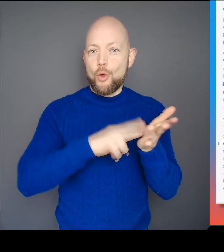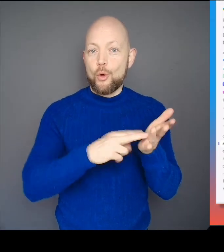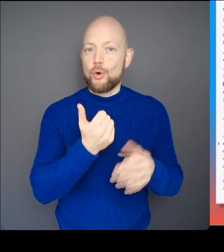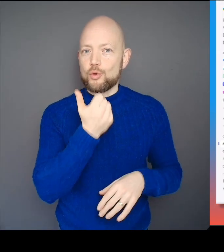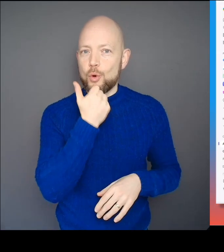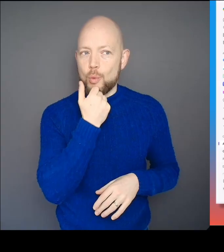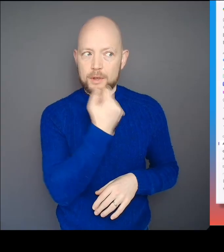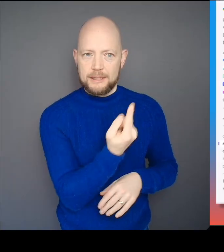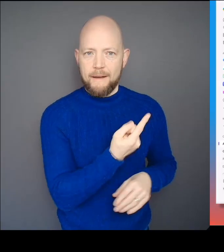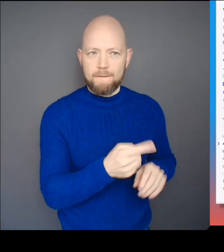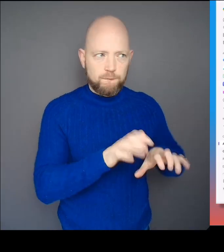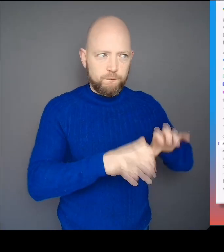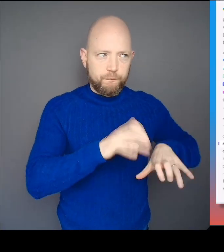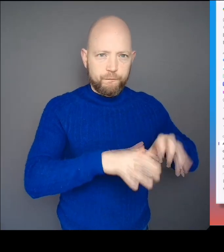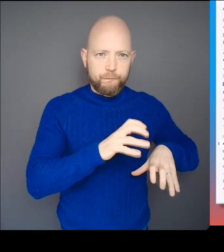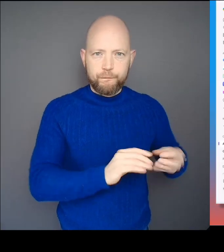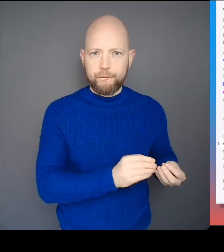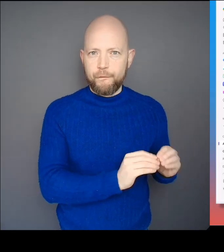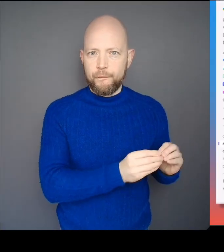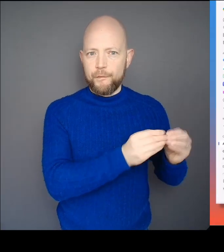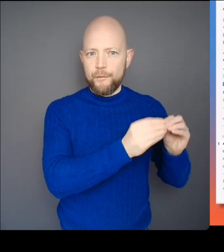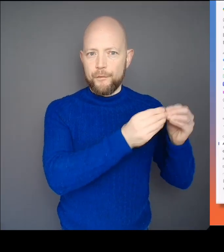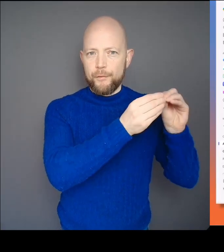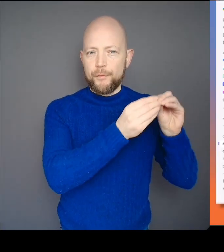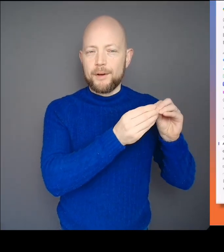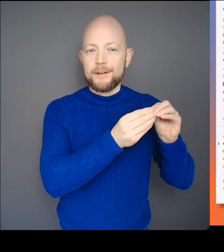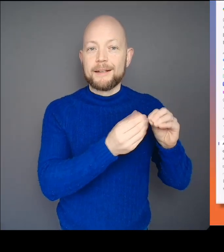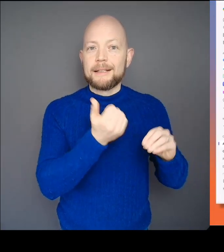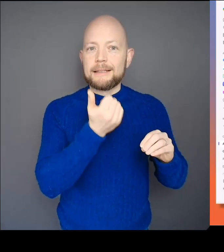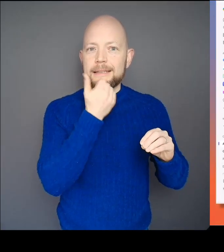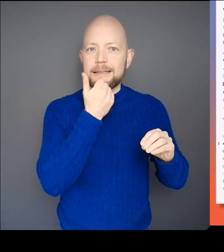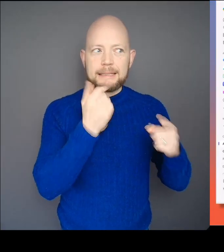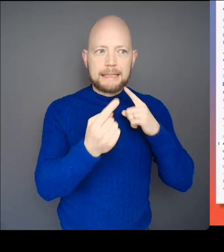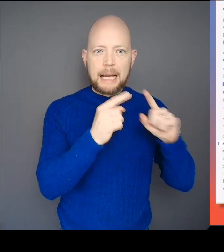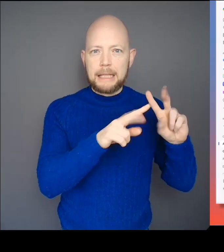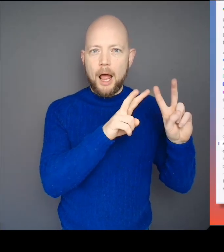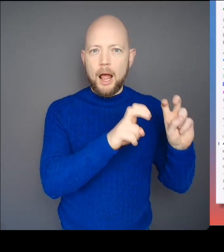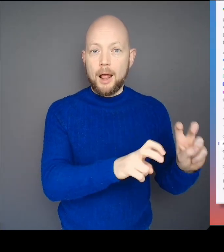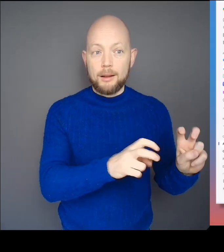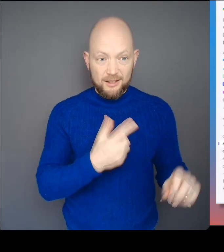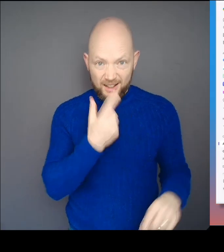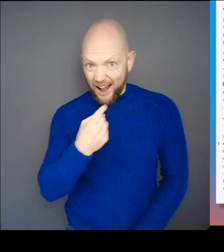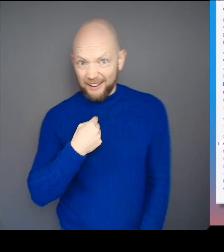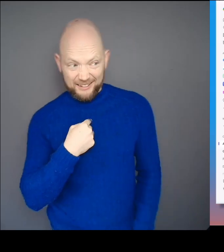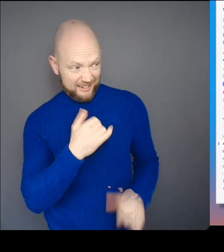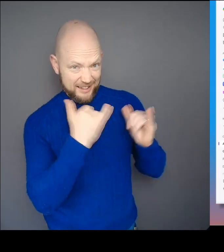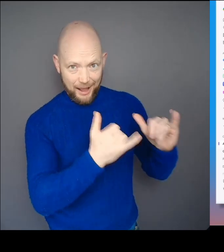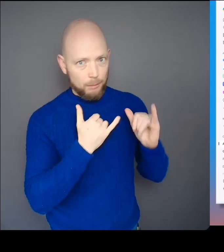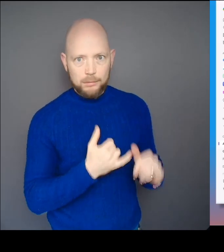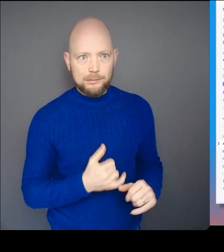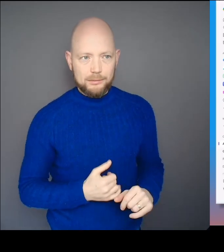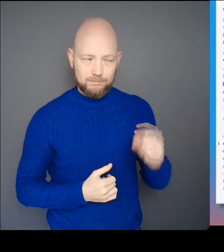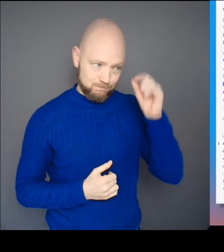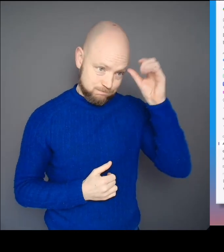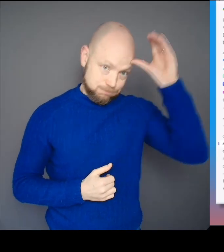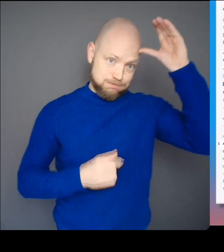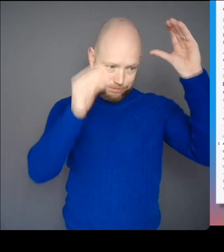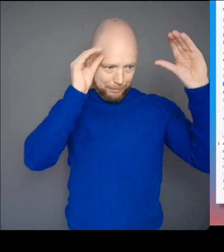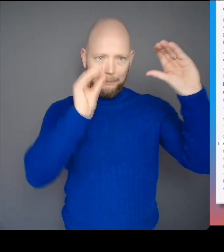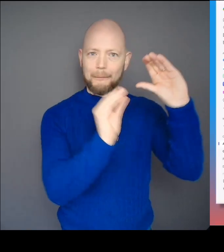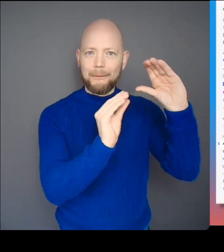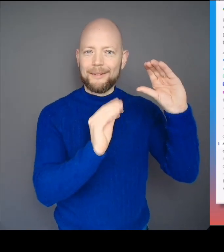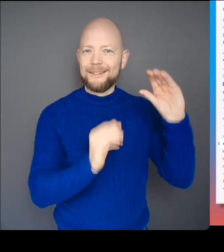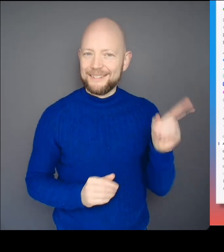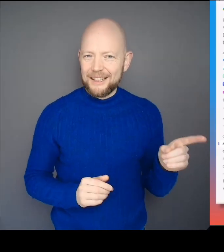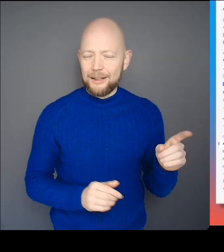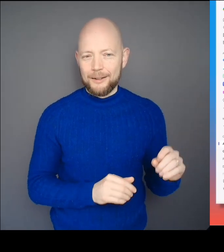it can actually have a look at what's going on and crunch that data in a way that my human brain certainly can't do from looking at